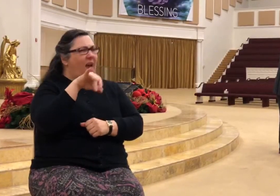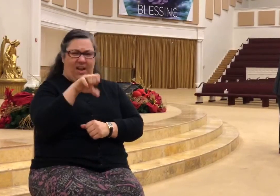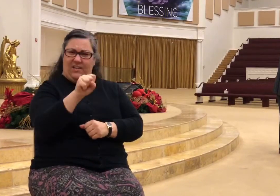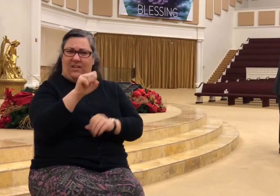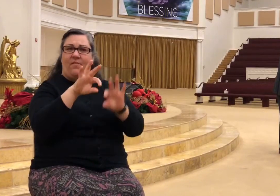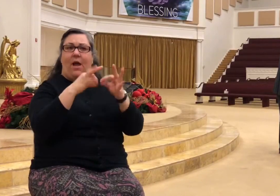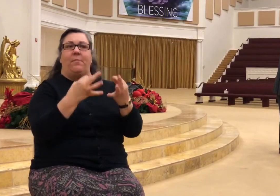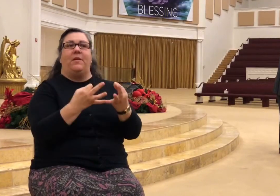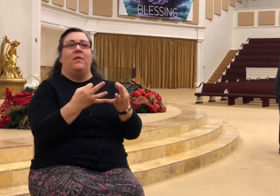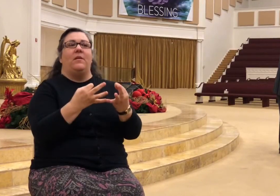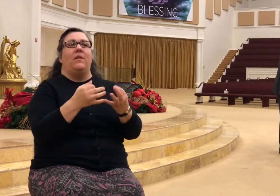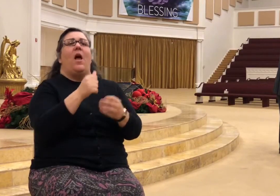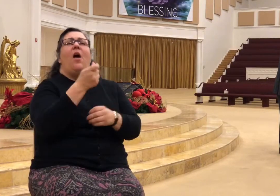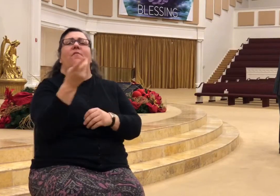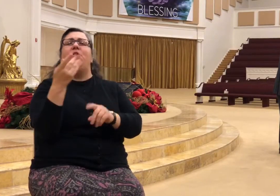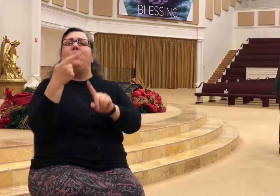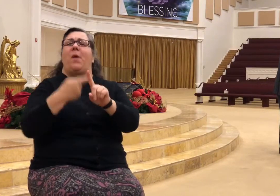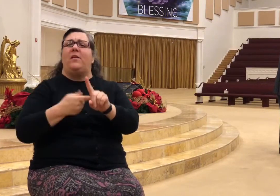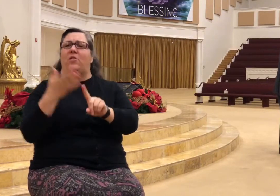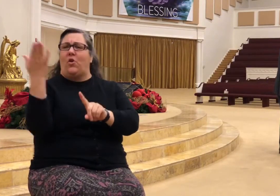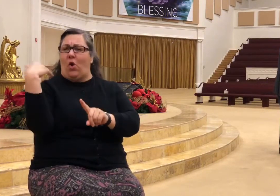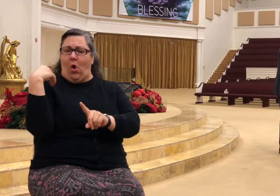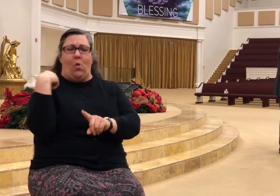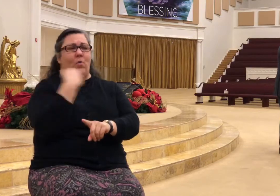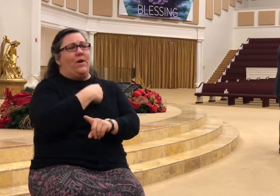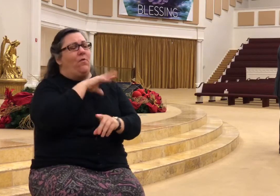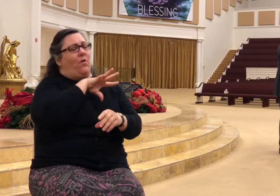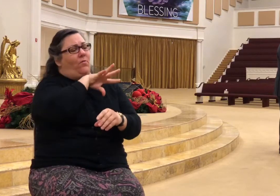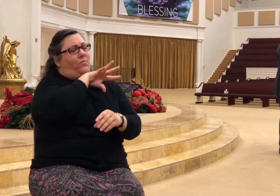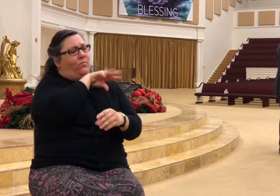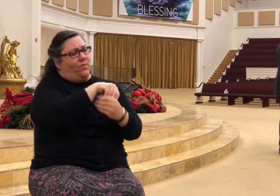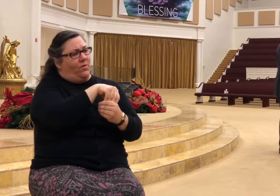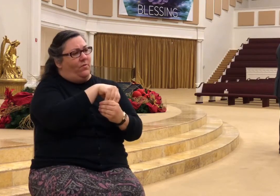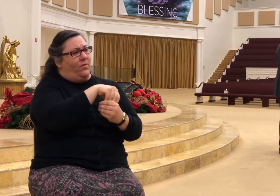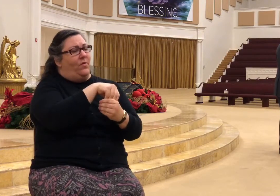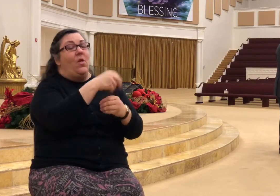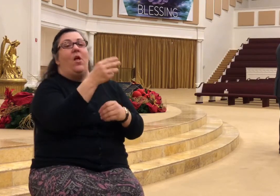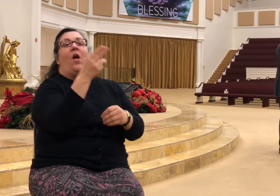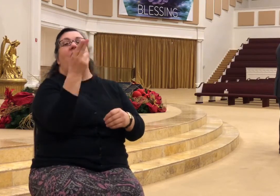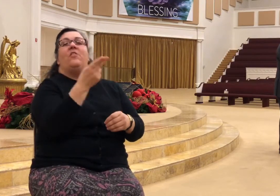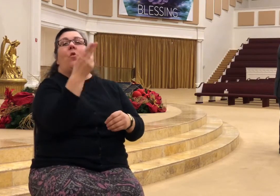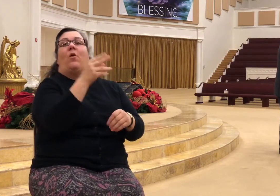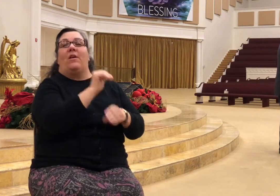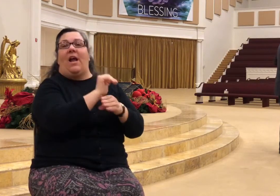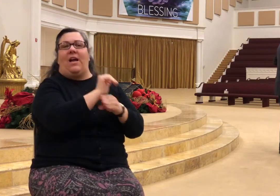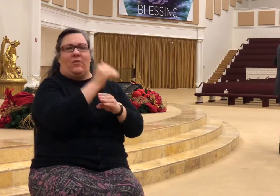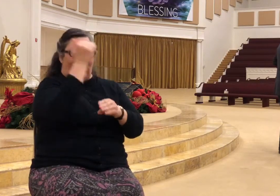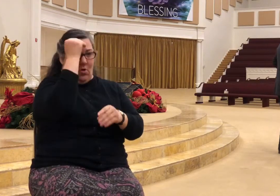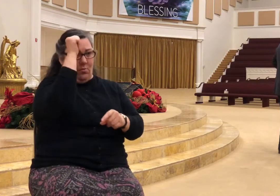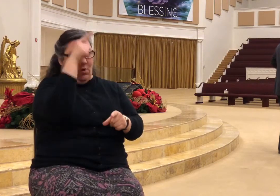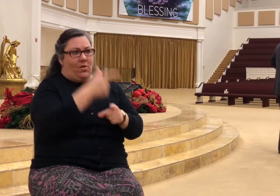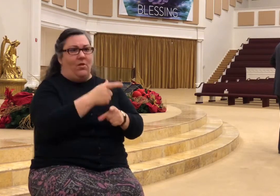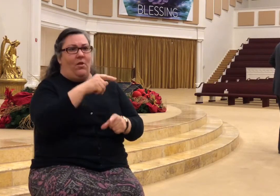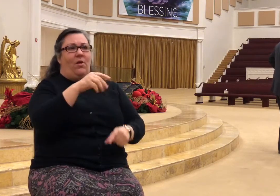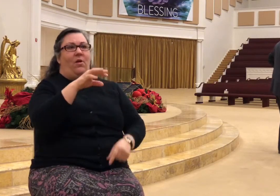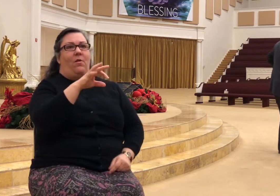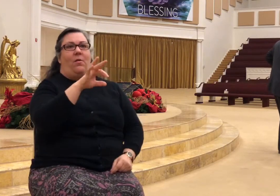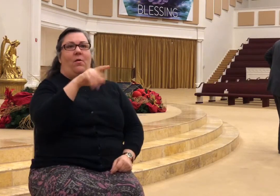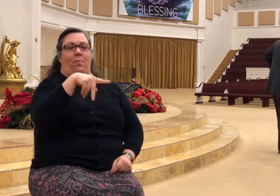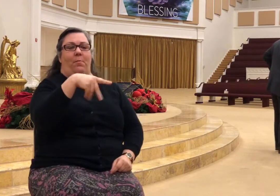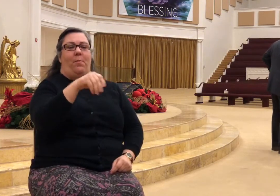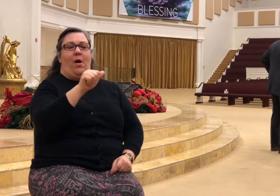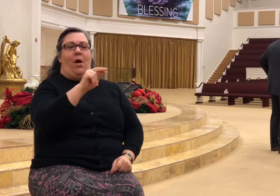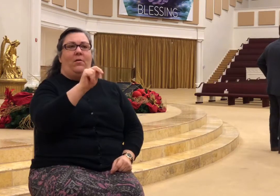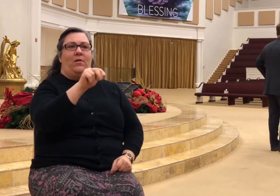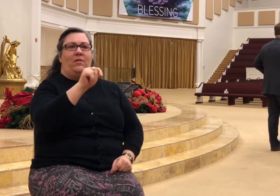months ago, we were part of a historical night where Brother Franco Platanilla launched the